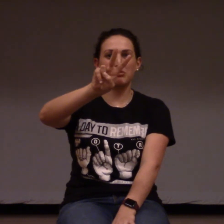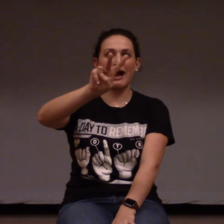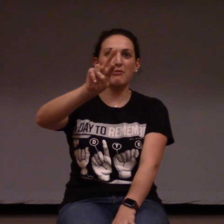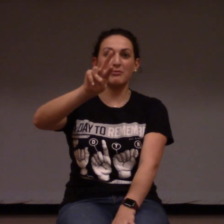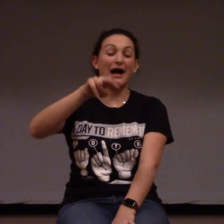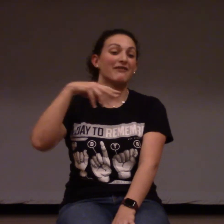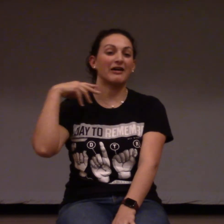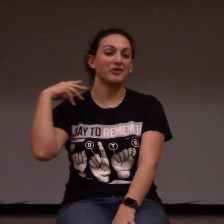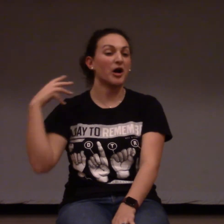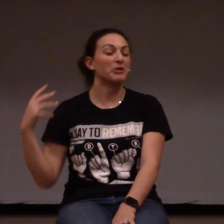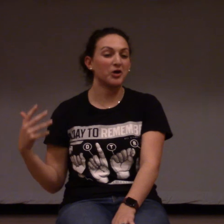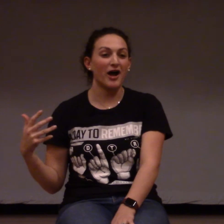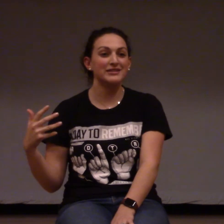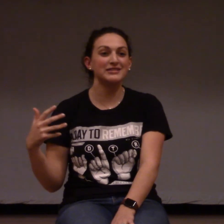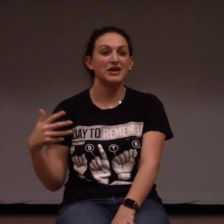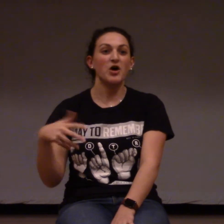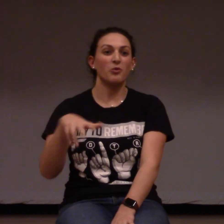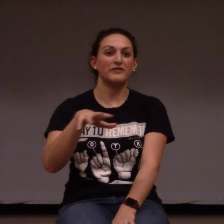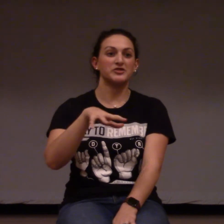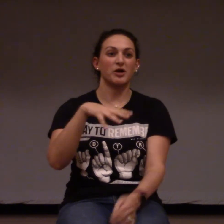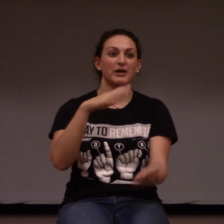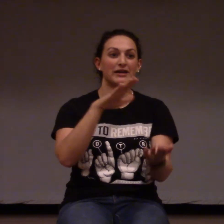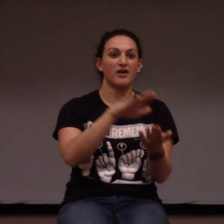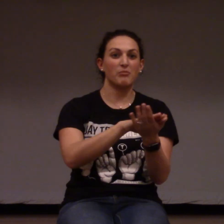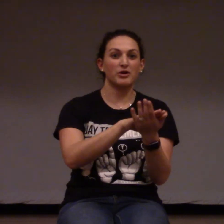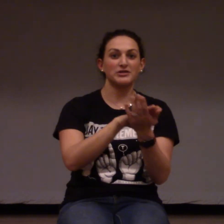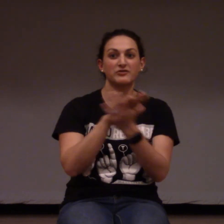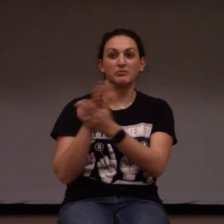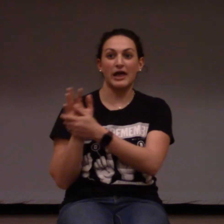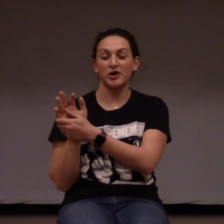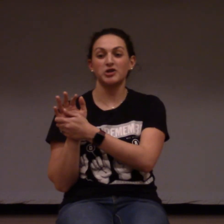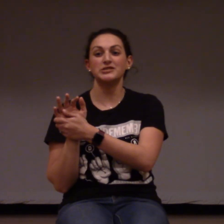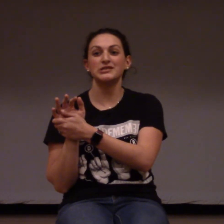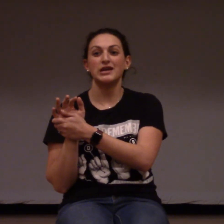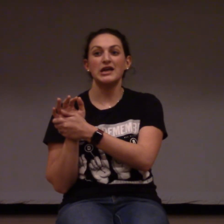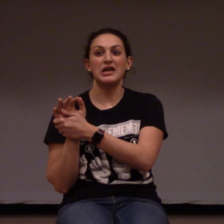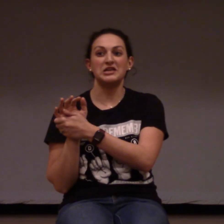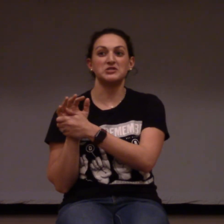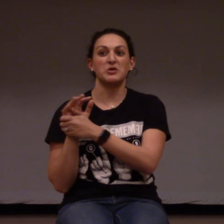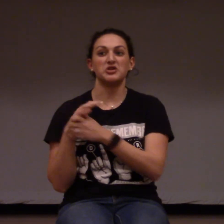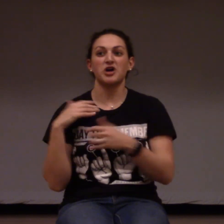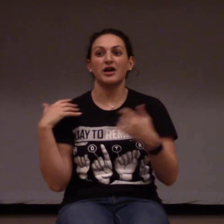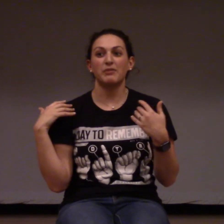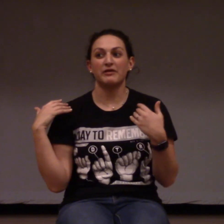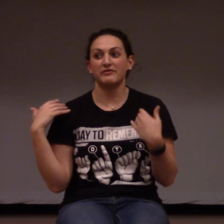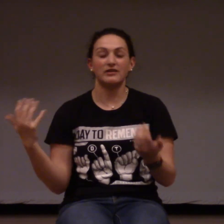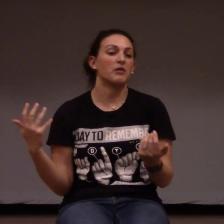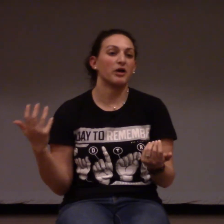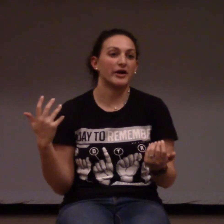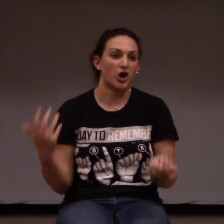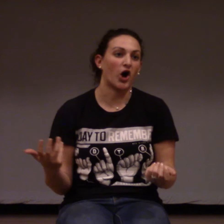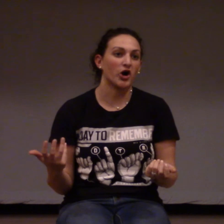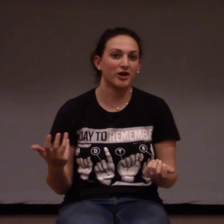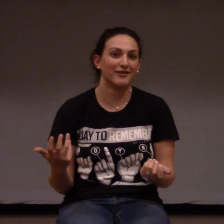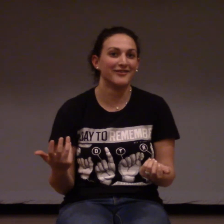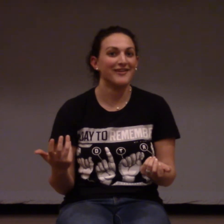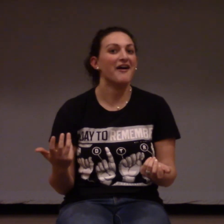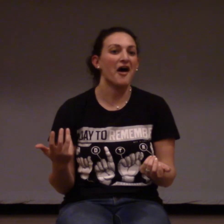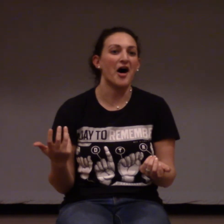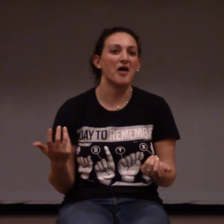problem I've ever come across with determining numbers from letters is when you're talking about a VIN number on a car. That